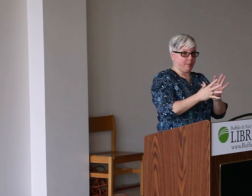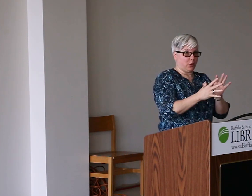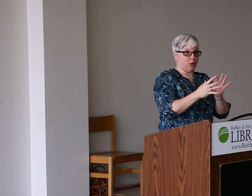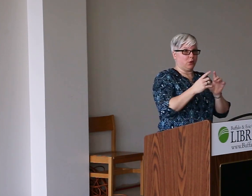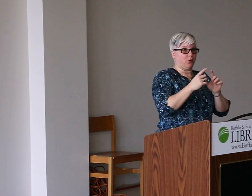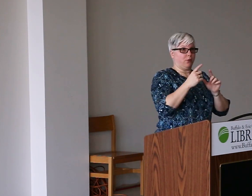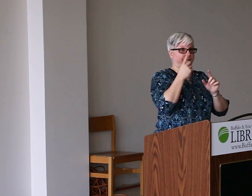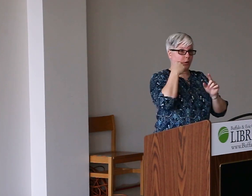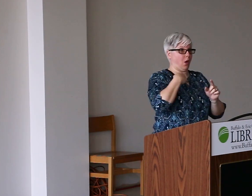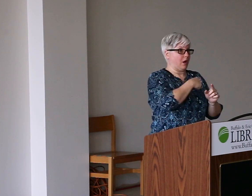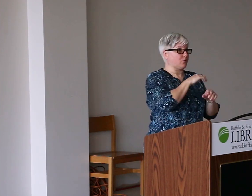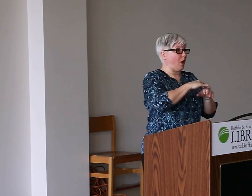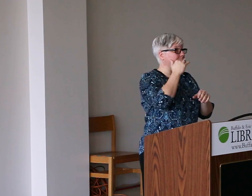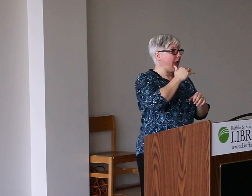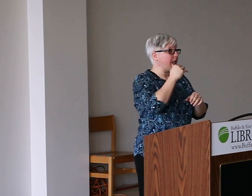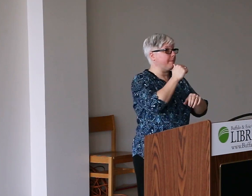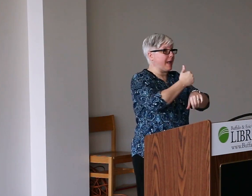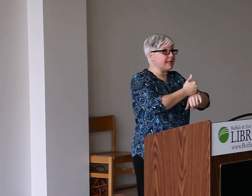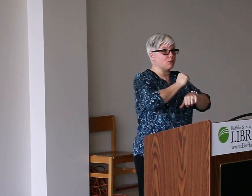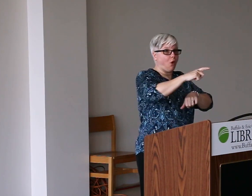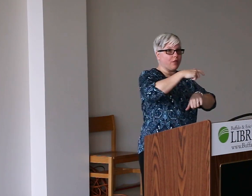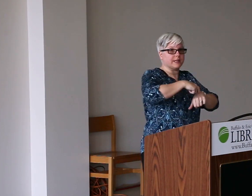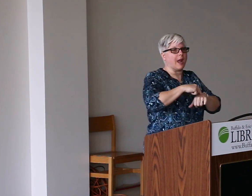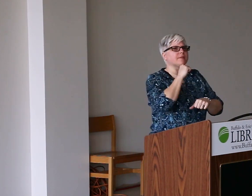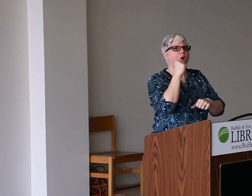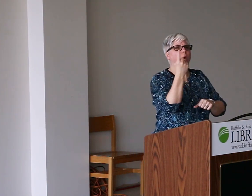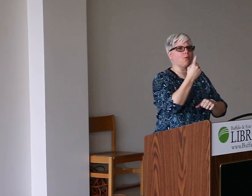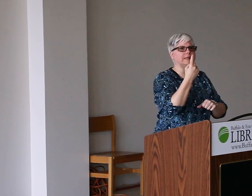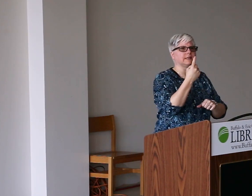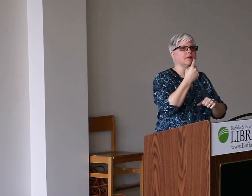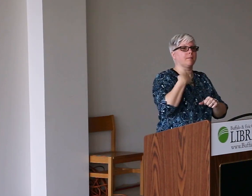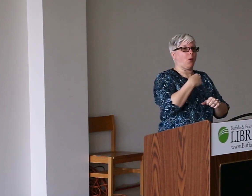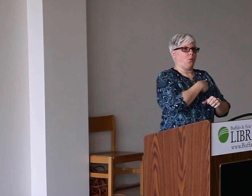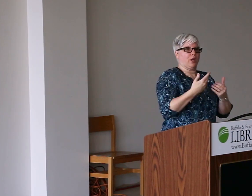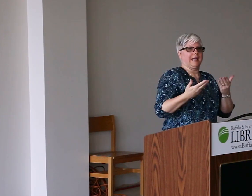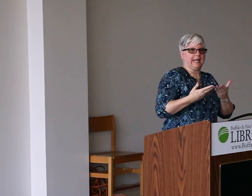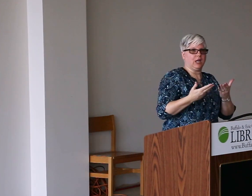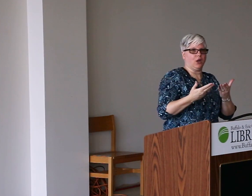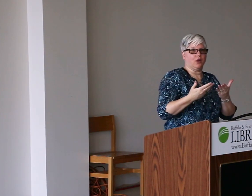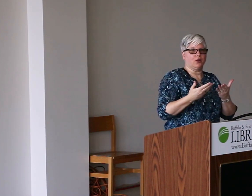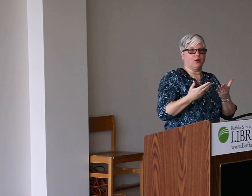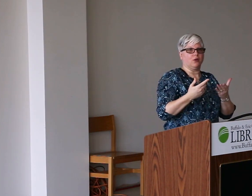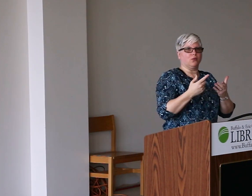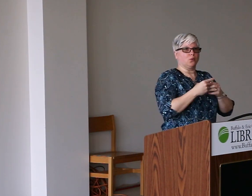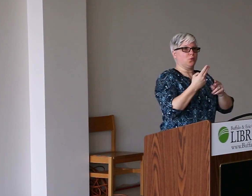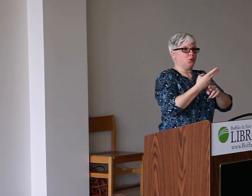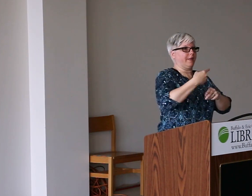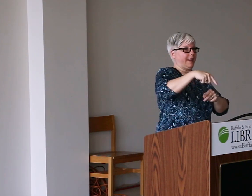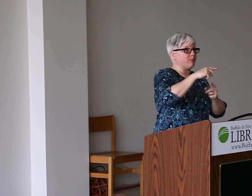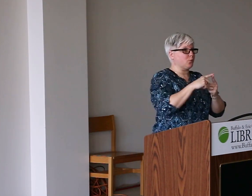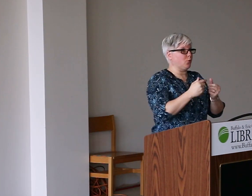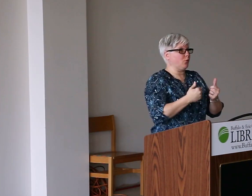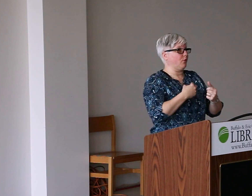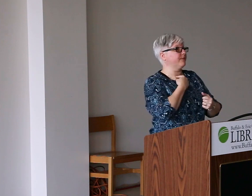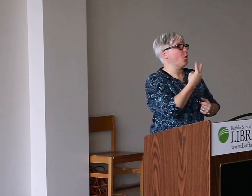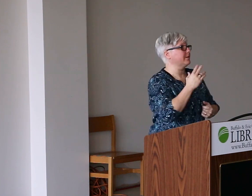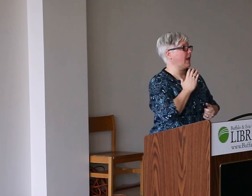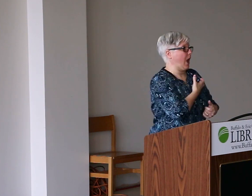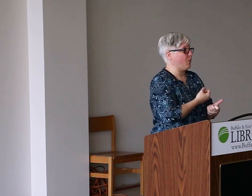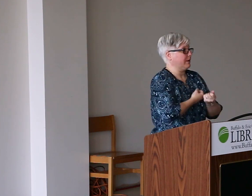So you have an interpreter for us on a daily basis all the time, and that's not always true. So, but we're here to use